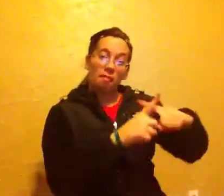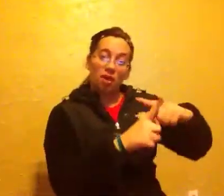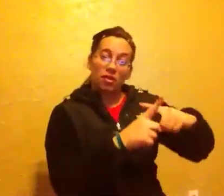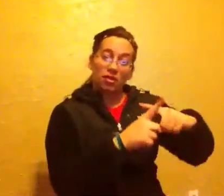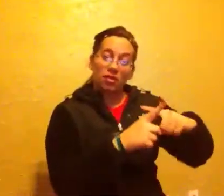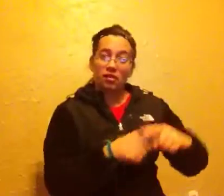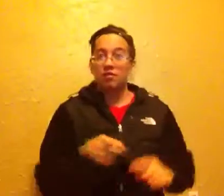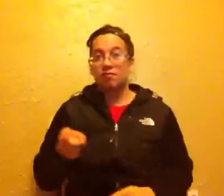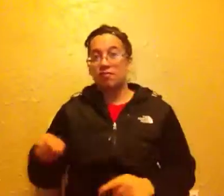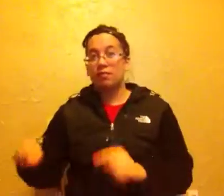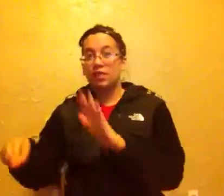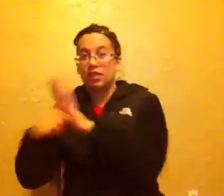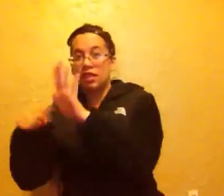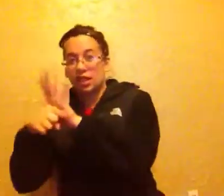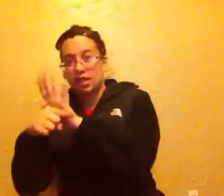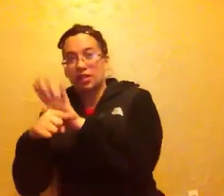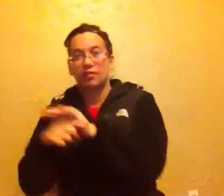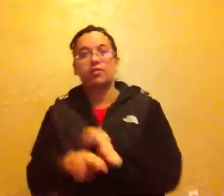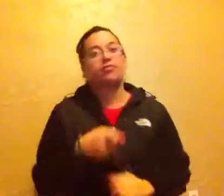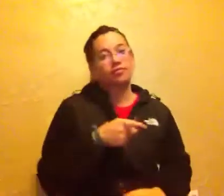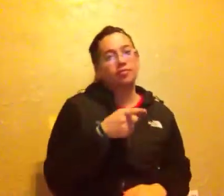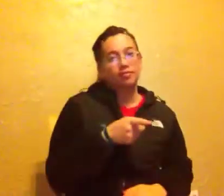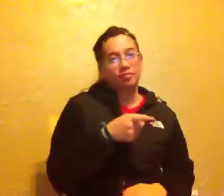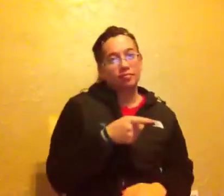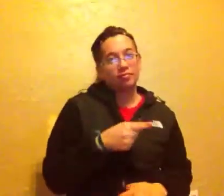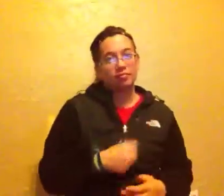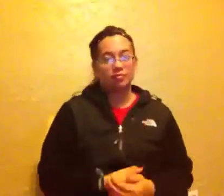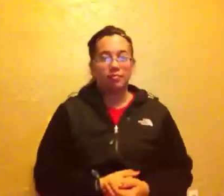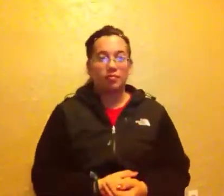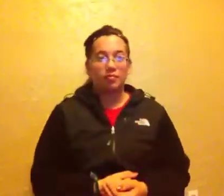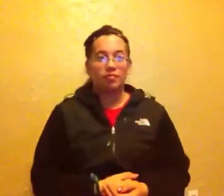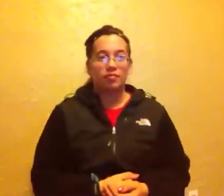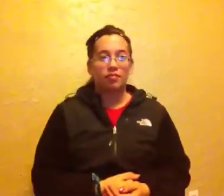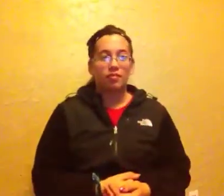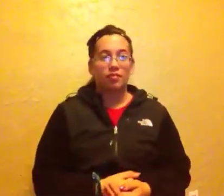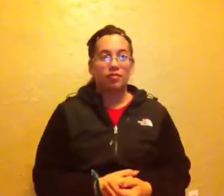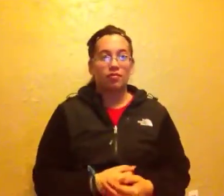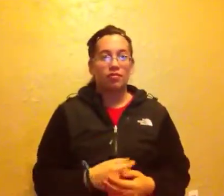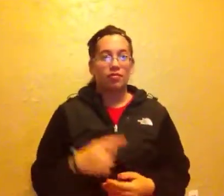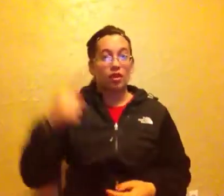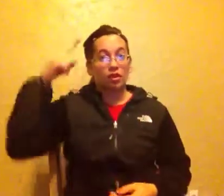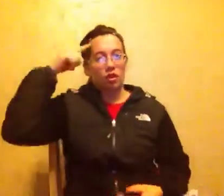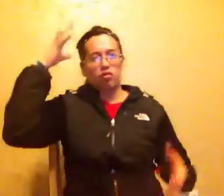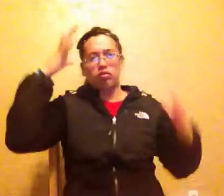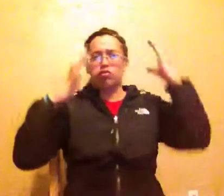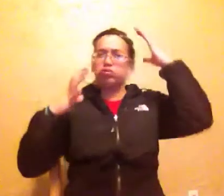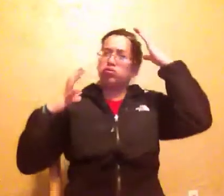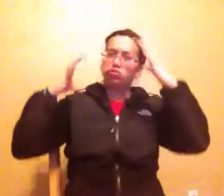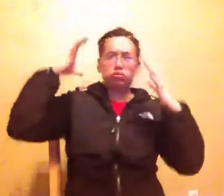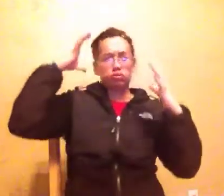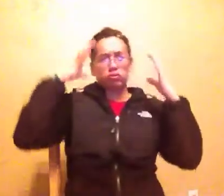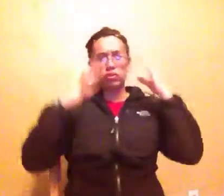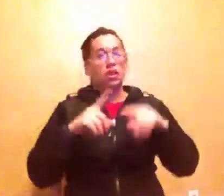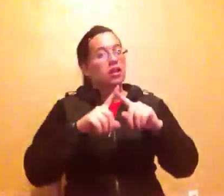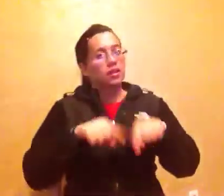negative symptoms. The positive symptoms of schizophrenia are hallucinations and delusions. Hallucinations usually comprise of